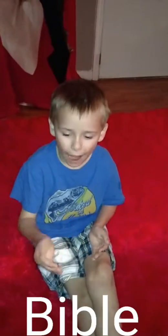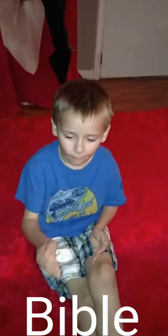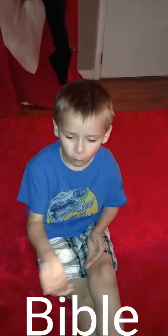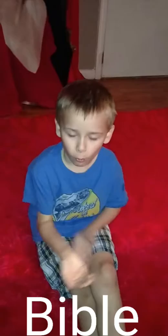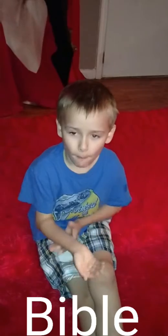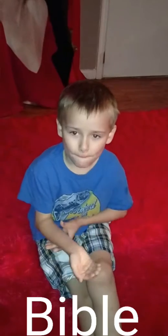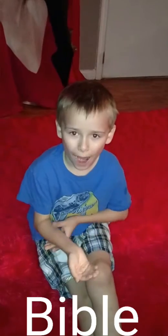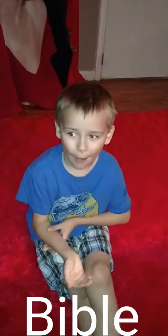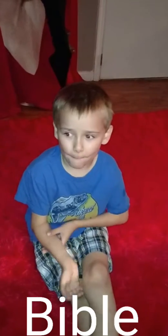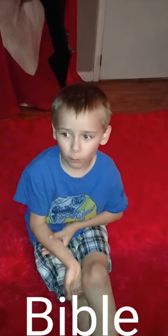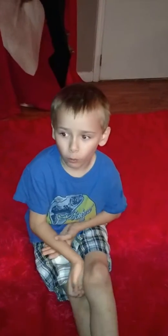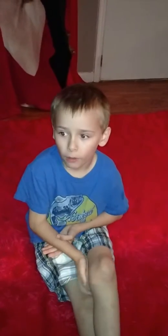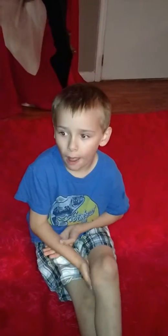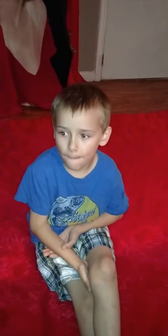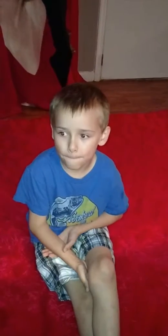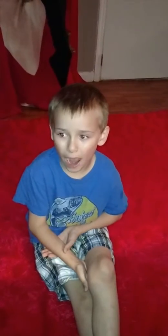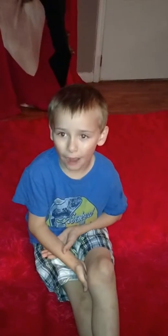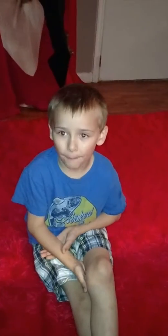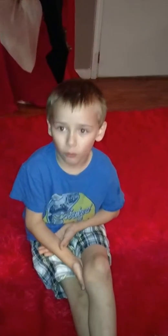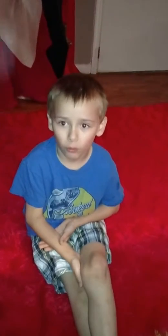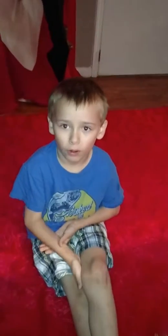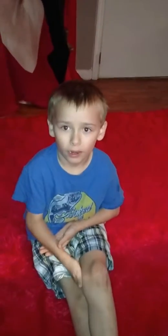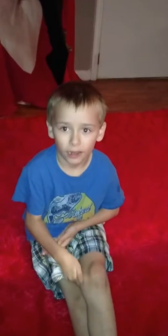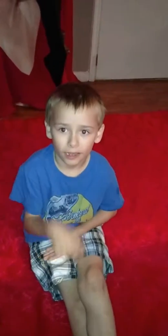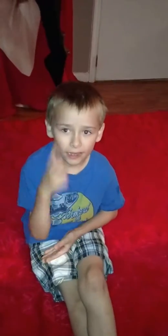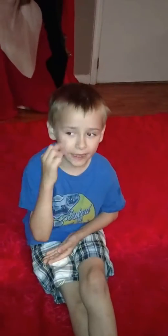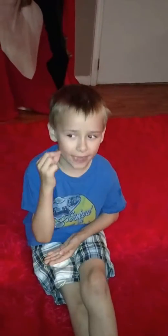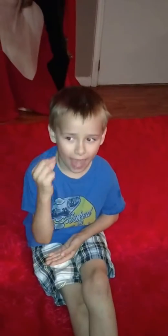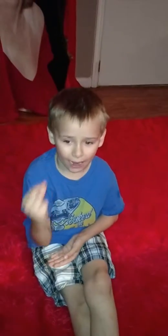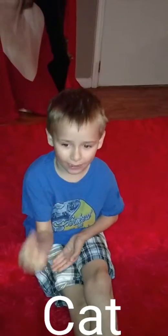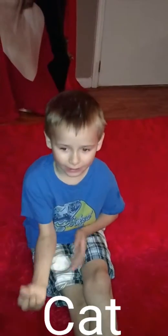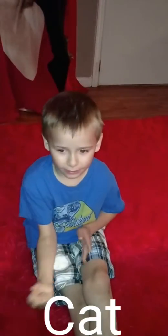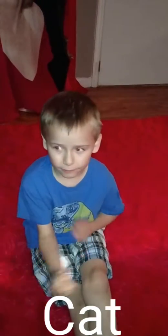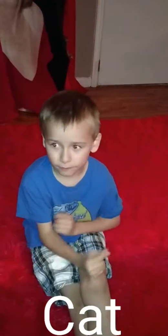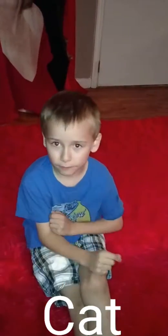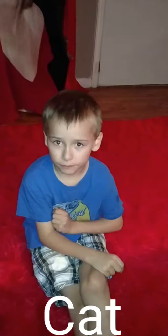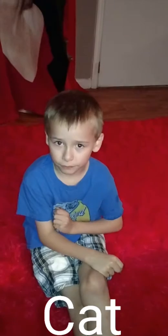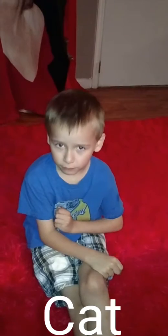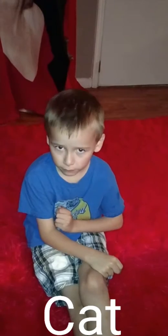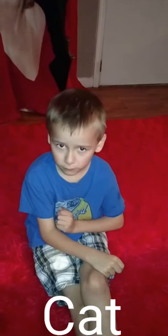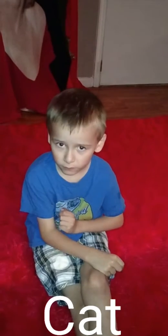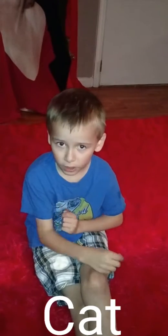Bible. Bible. Sign Cat. Sign Cousin.